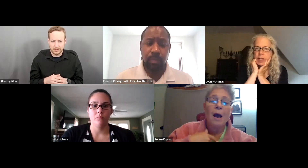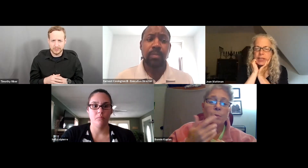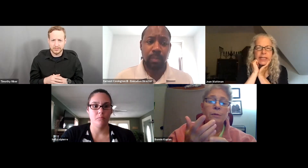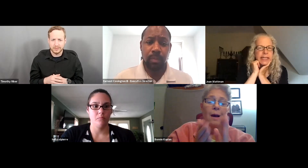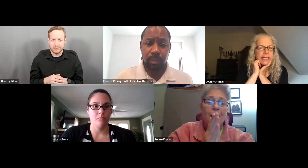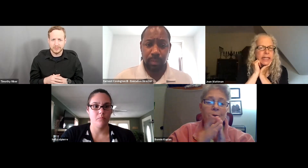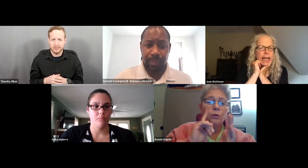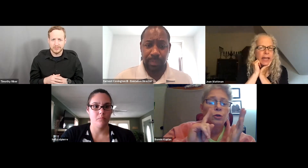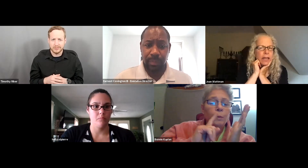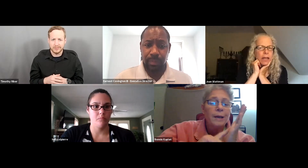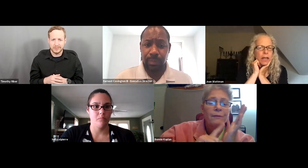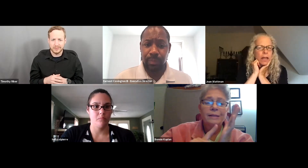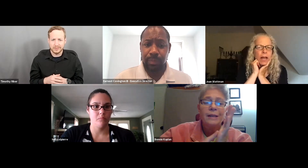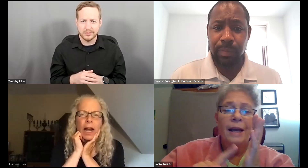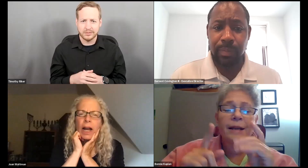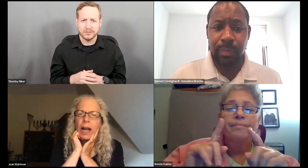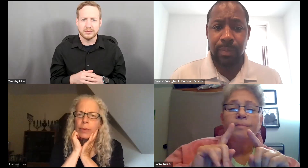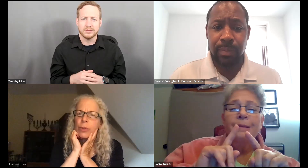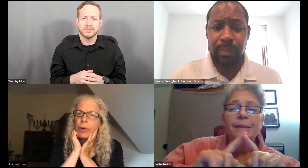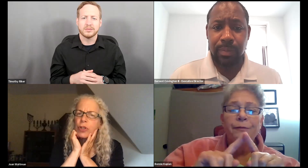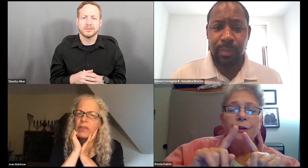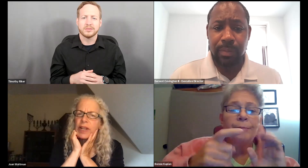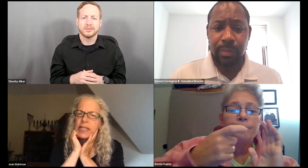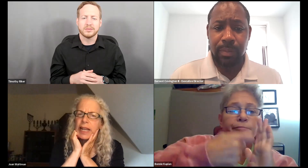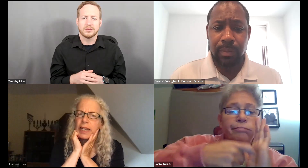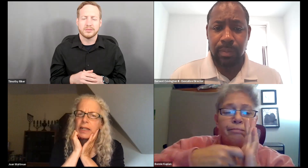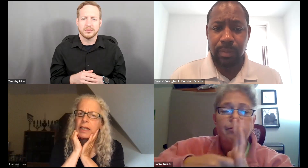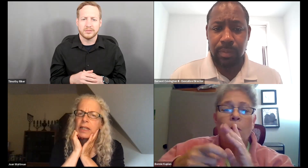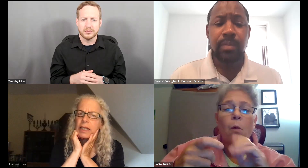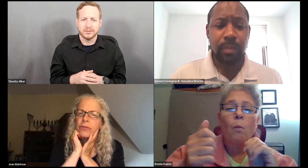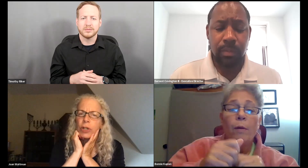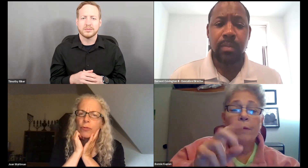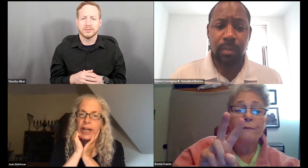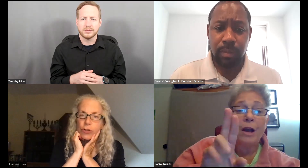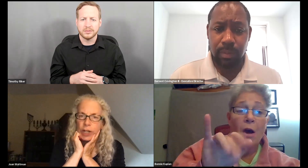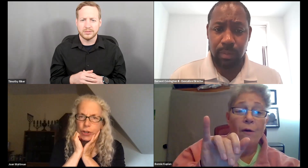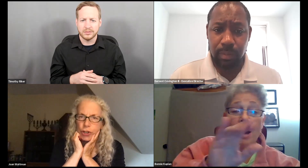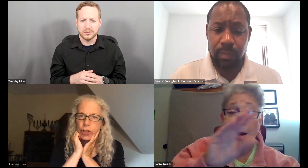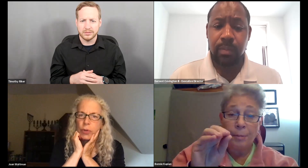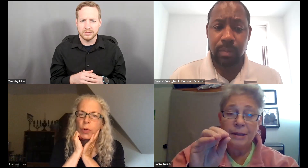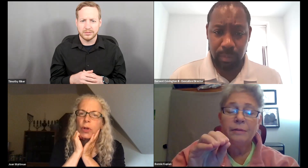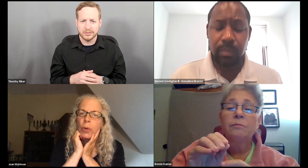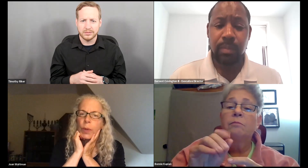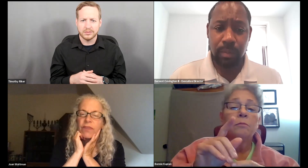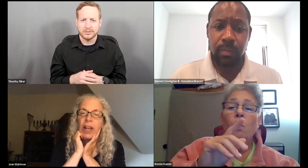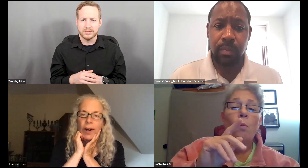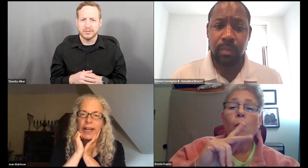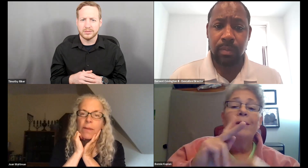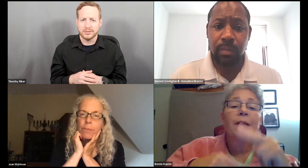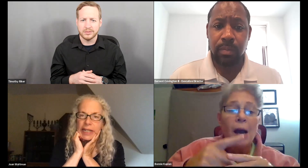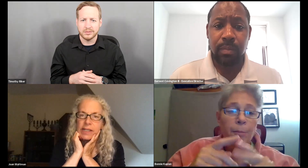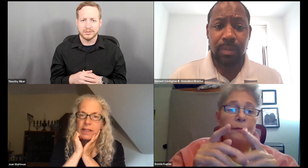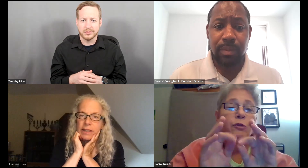with TCCA, I was supposed to investigate different rate structures with